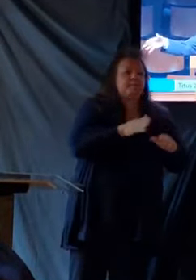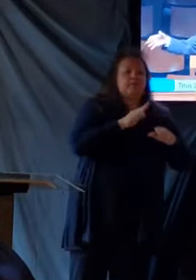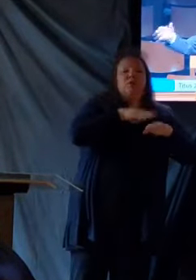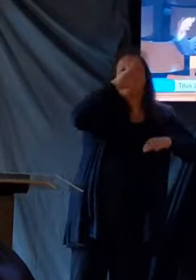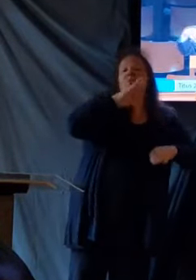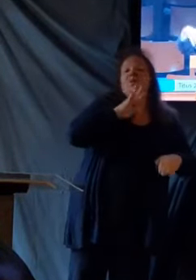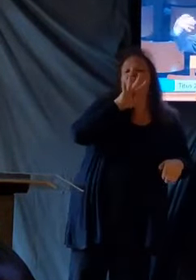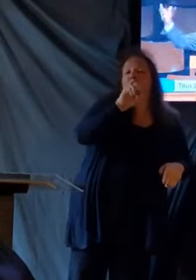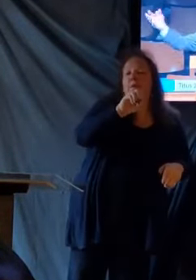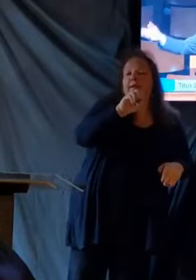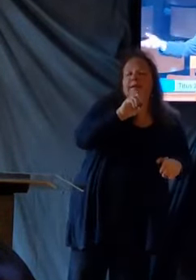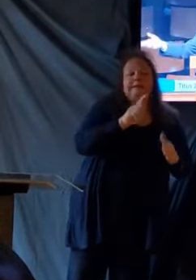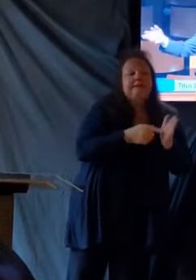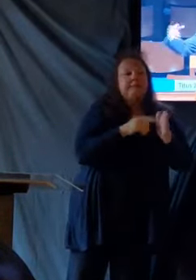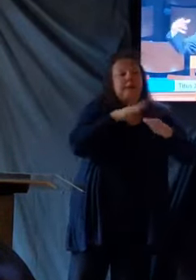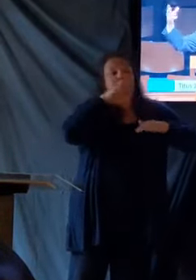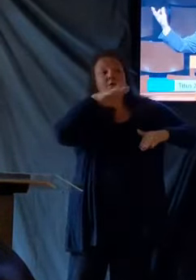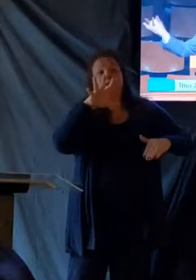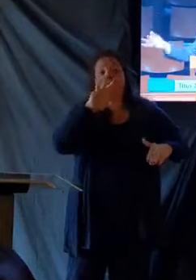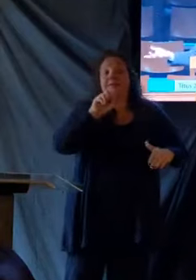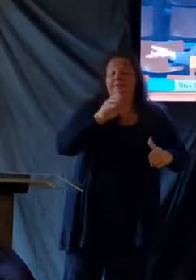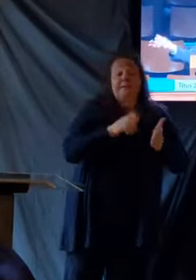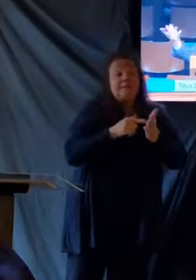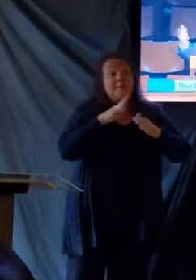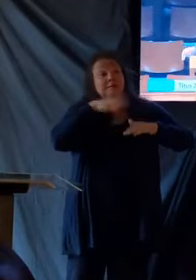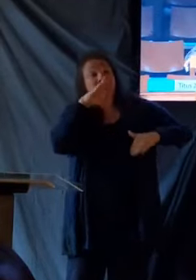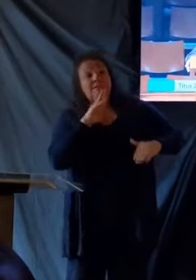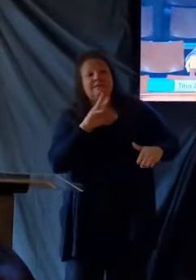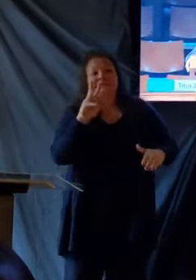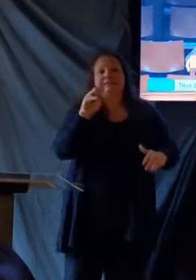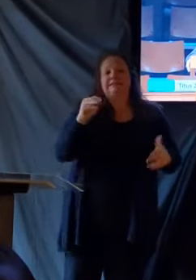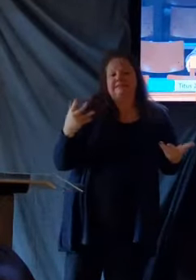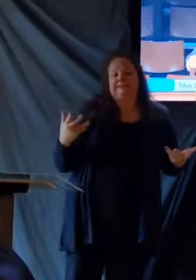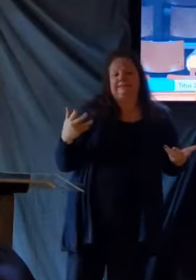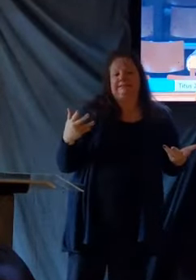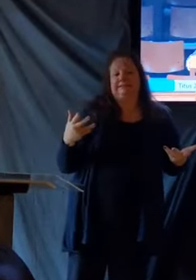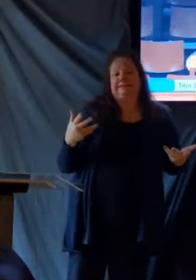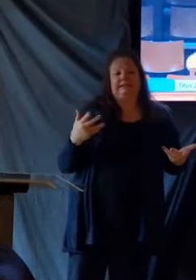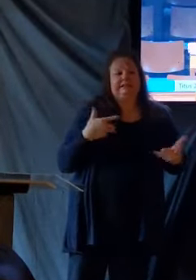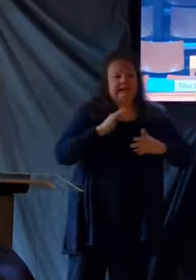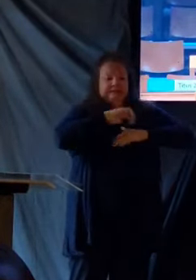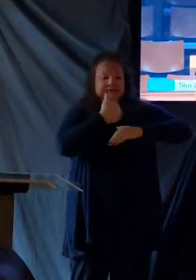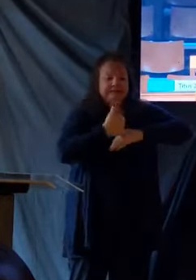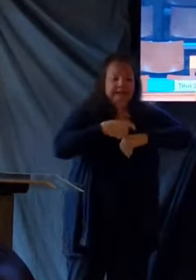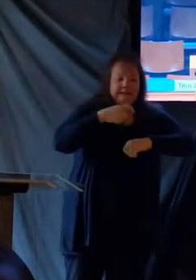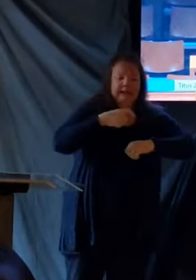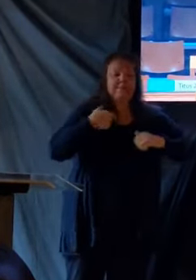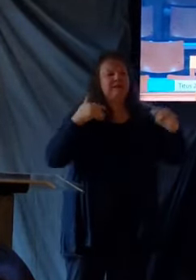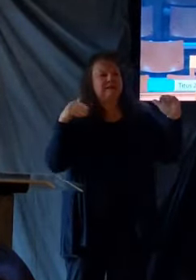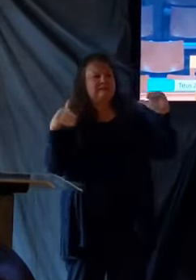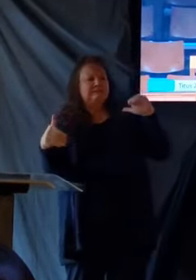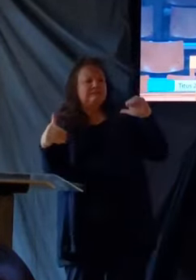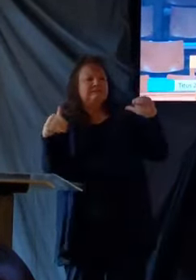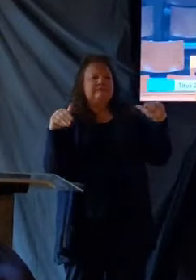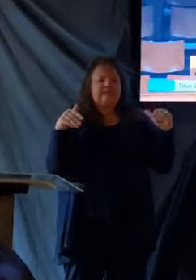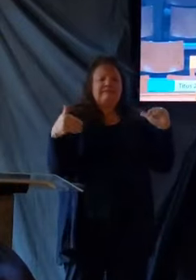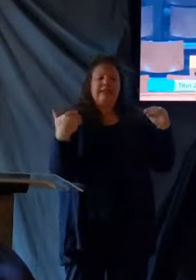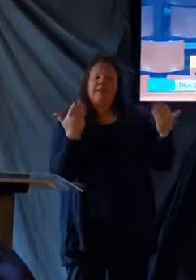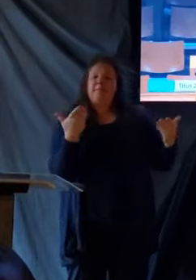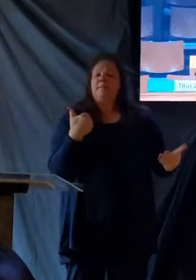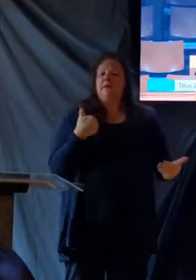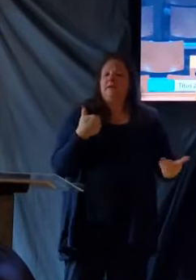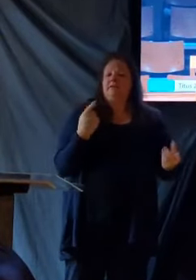40, sometimes over 50, sometimes over 60. But it's not a fix. They're comparative here. And it